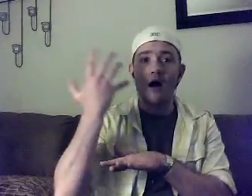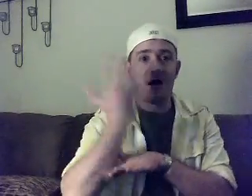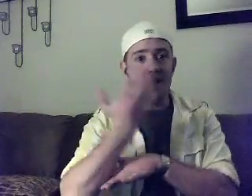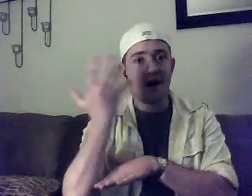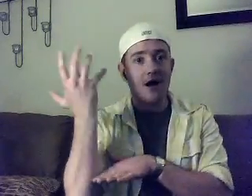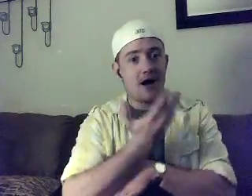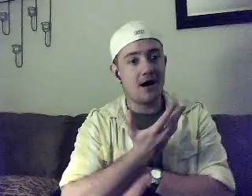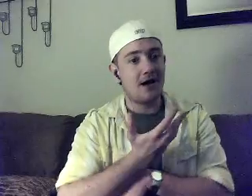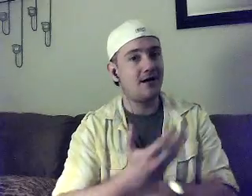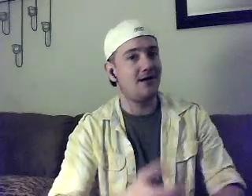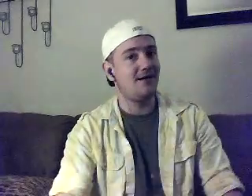me, maybe